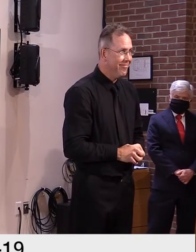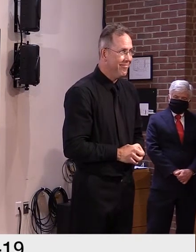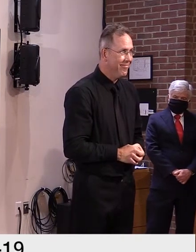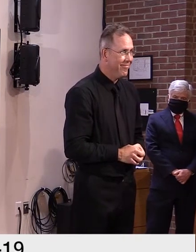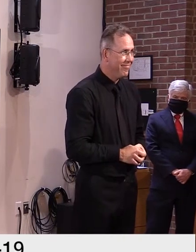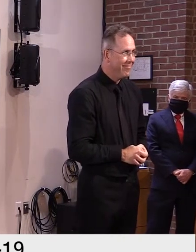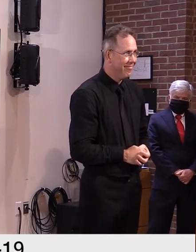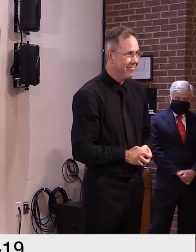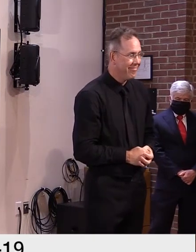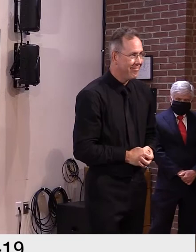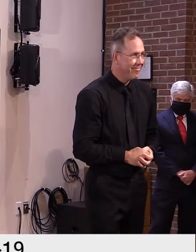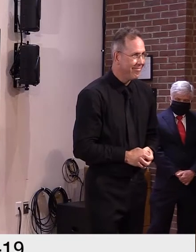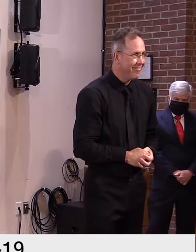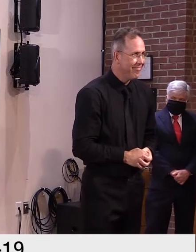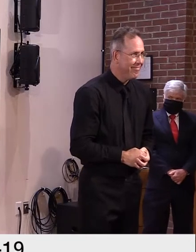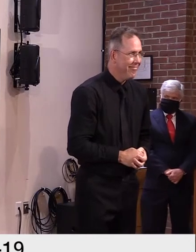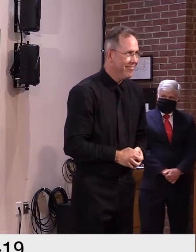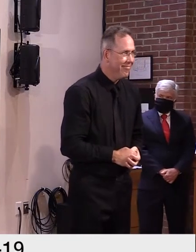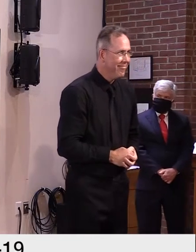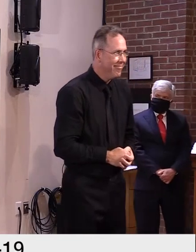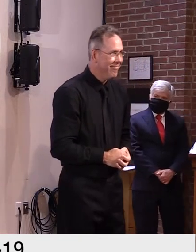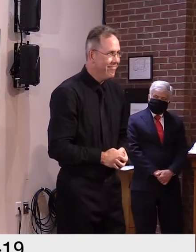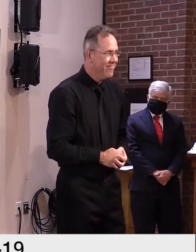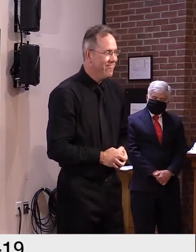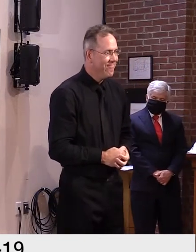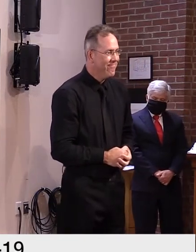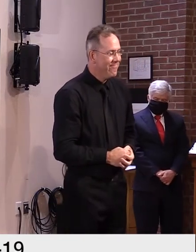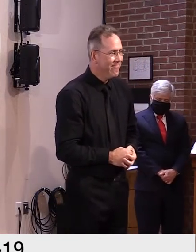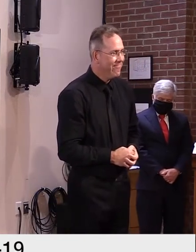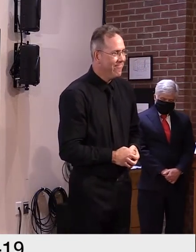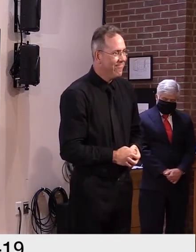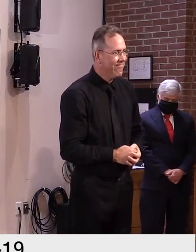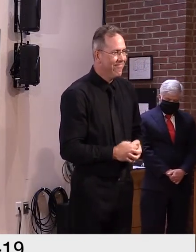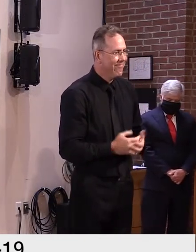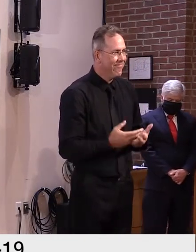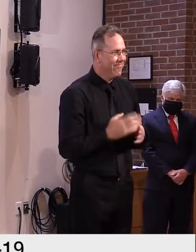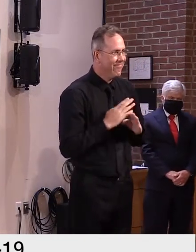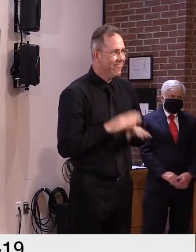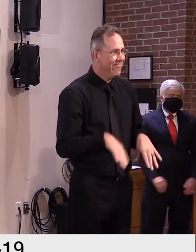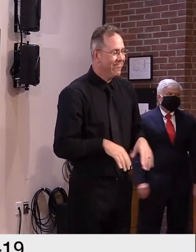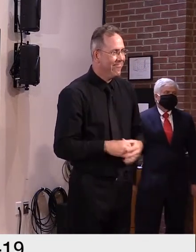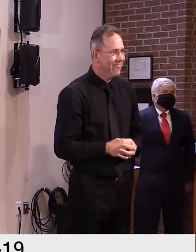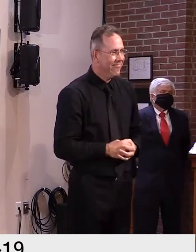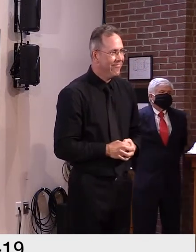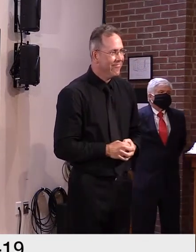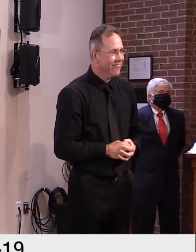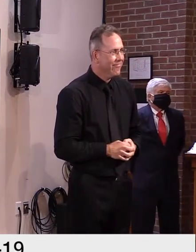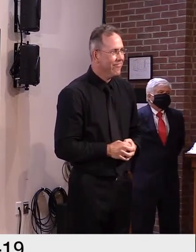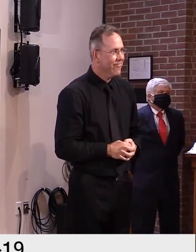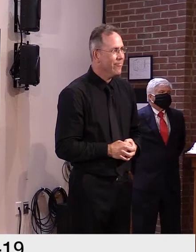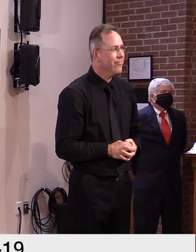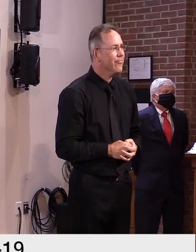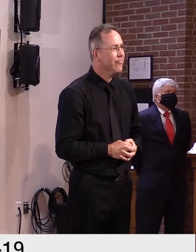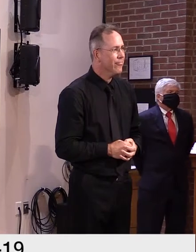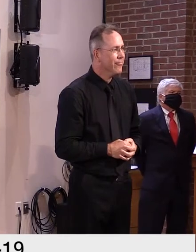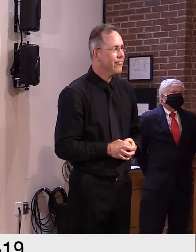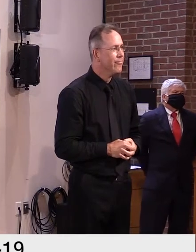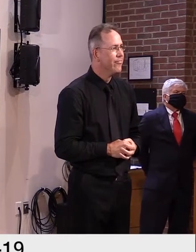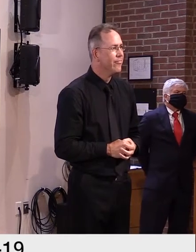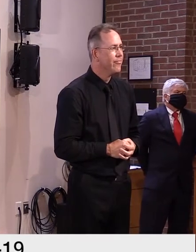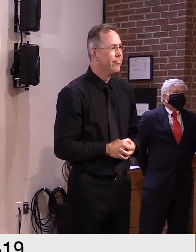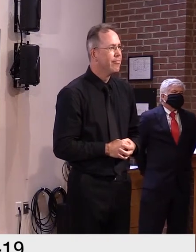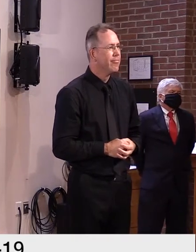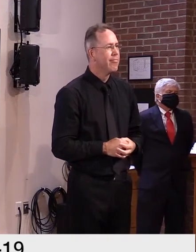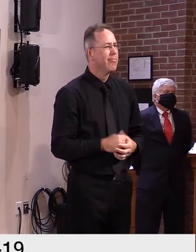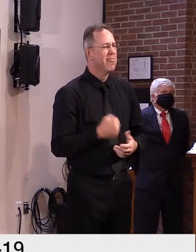Sorry, I was muted there. Can you hear me now? Yes. Yes. Okay. Has the state identified